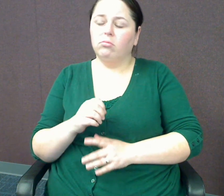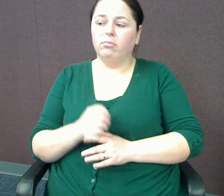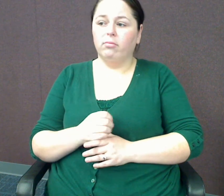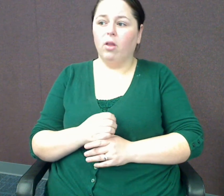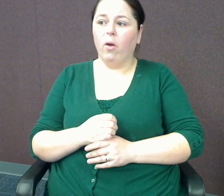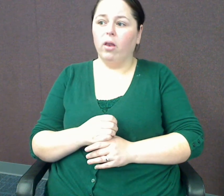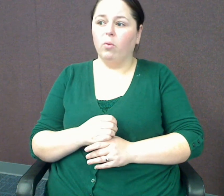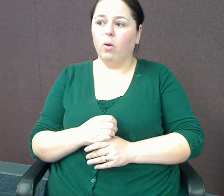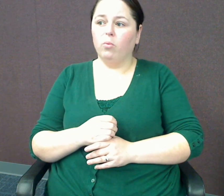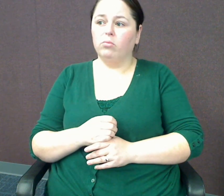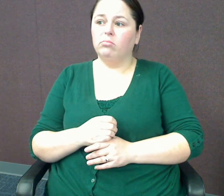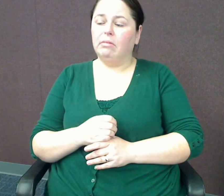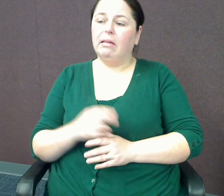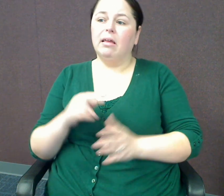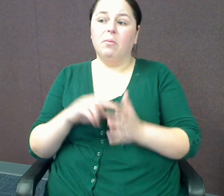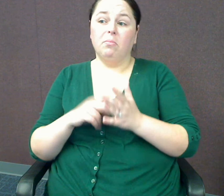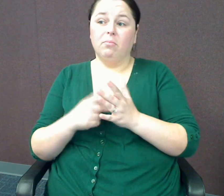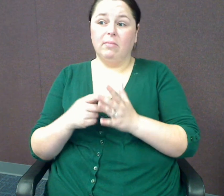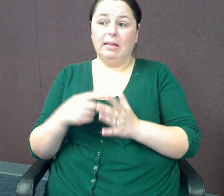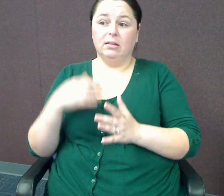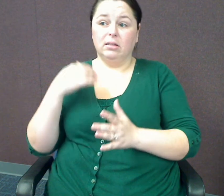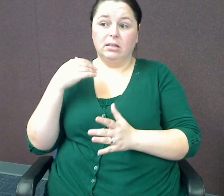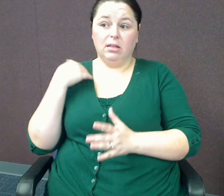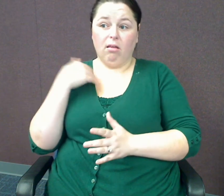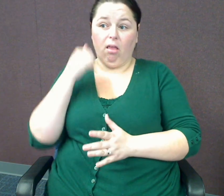That means a young lady that filed rape charges against you